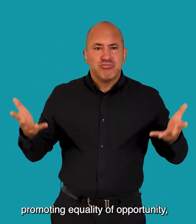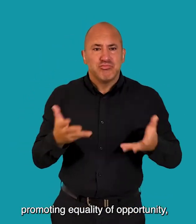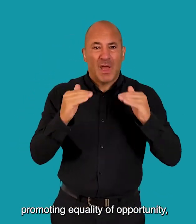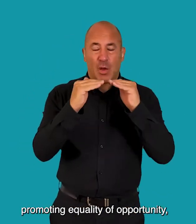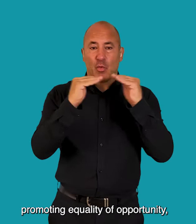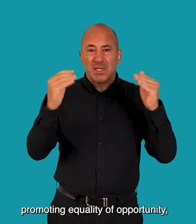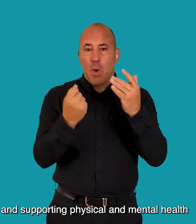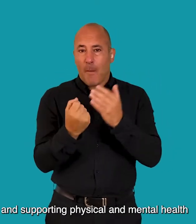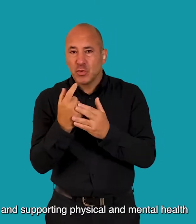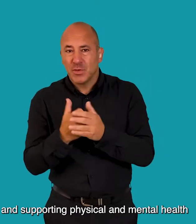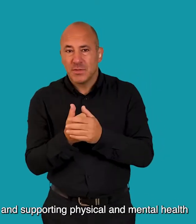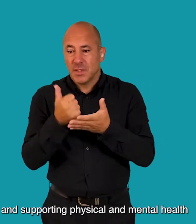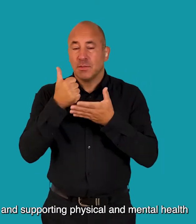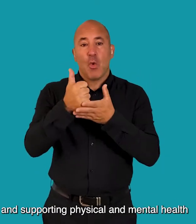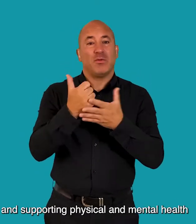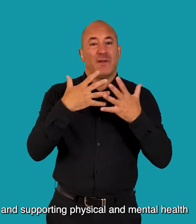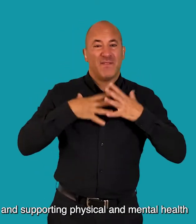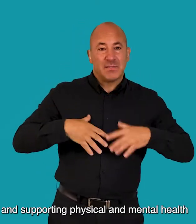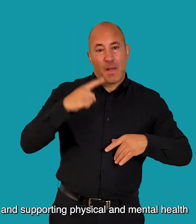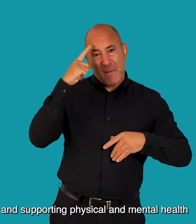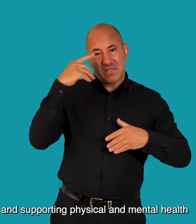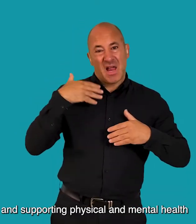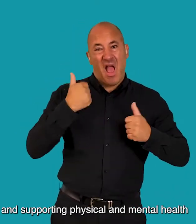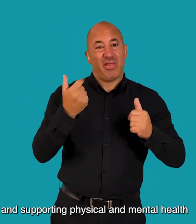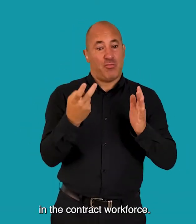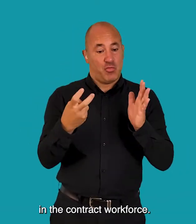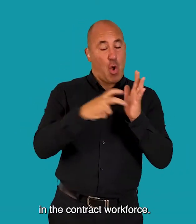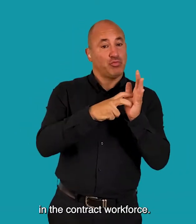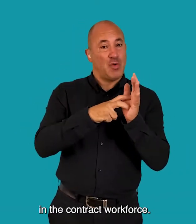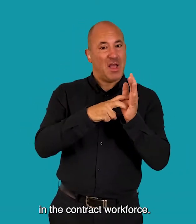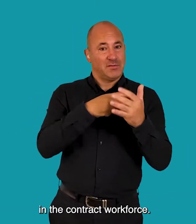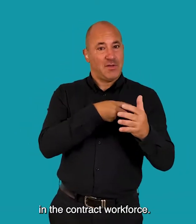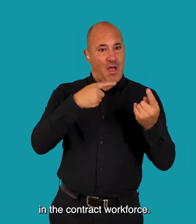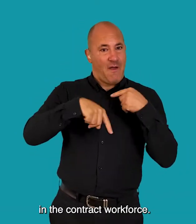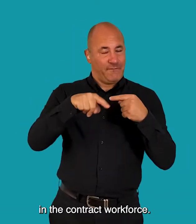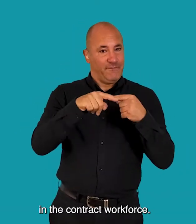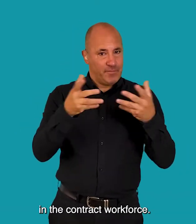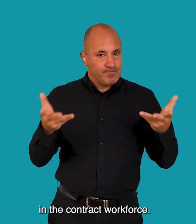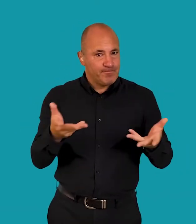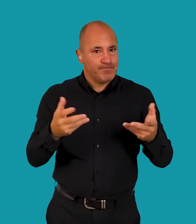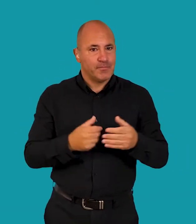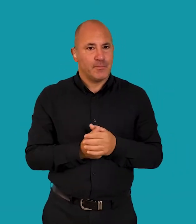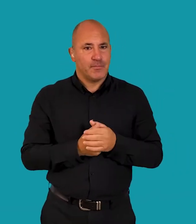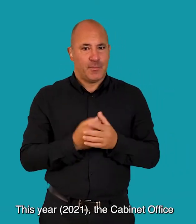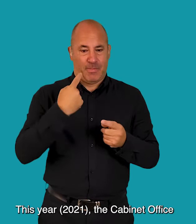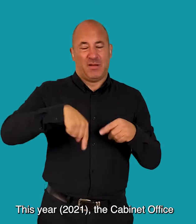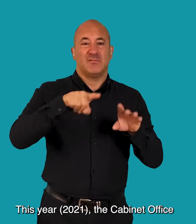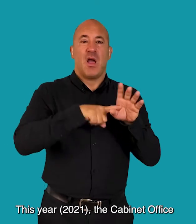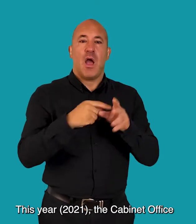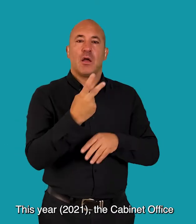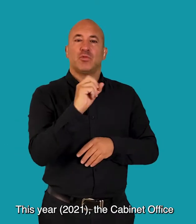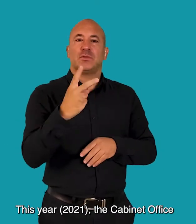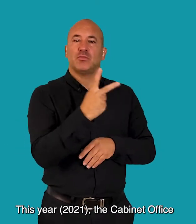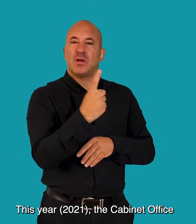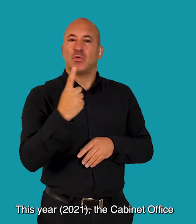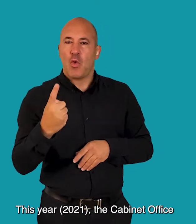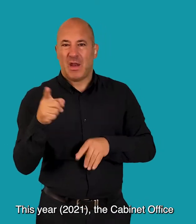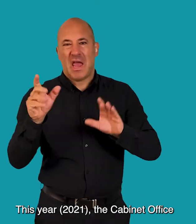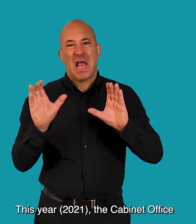opportunity, and supporting physical and mental health in the contract workforce. This year, 2021,